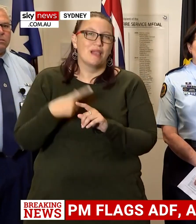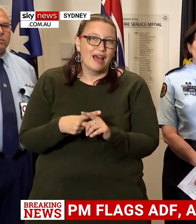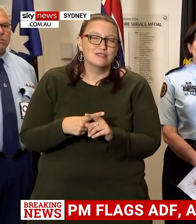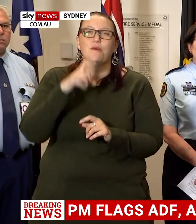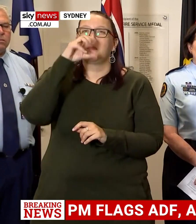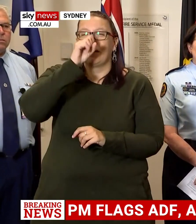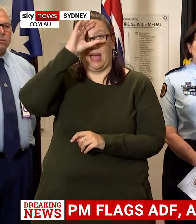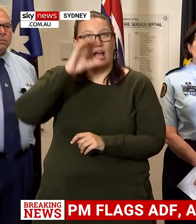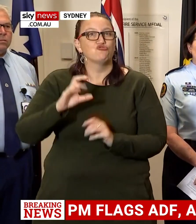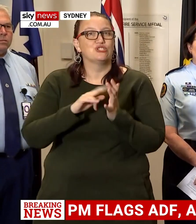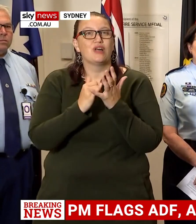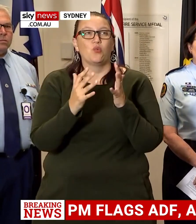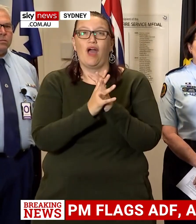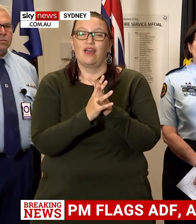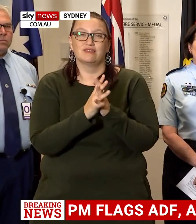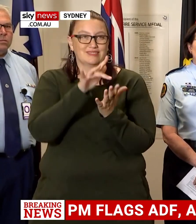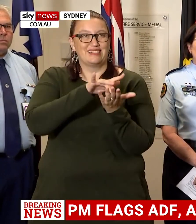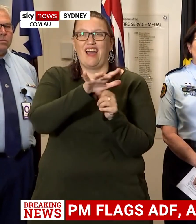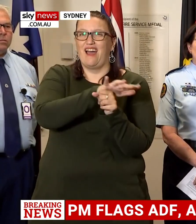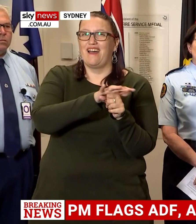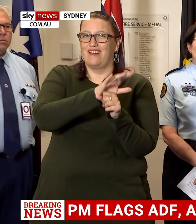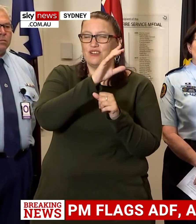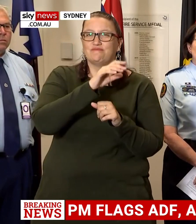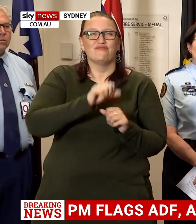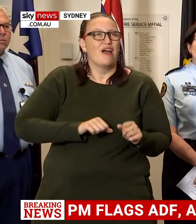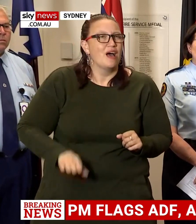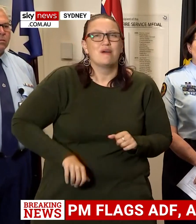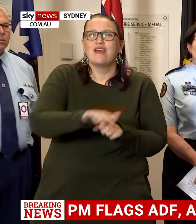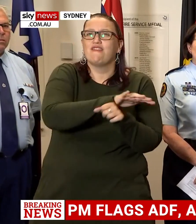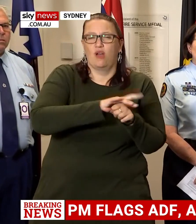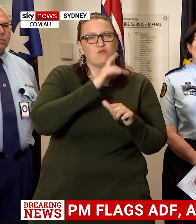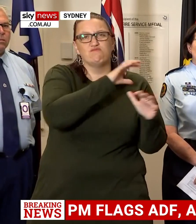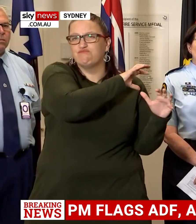to the one experienced on the coast, which will come through country New South Wales and potentially impact many regional communities.